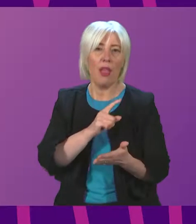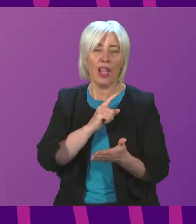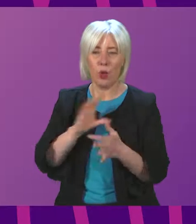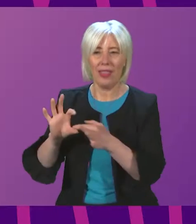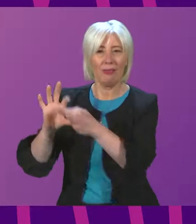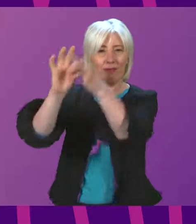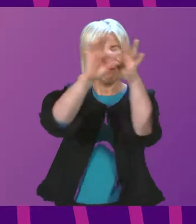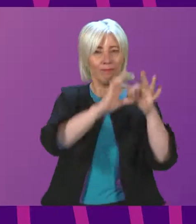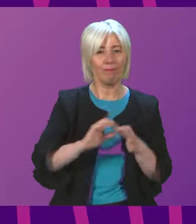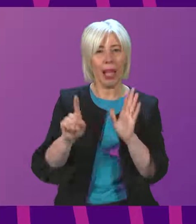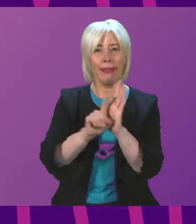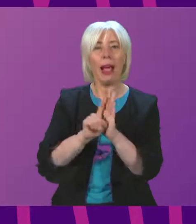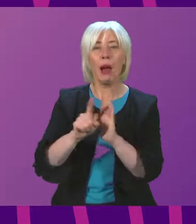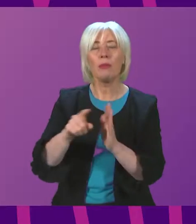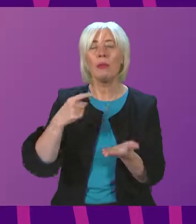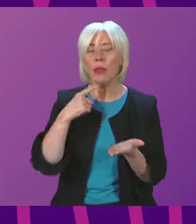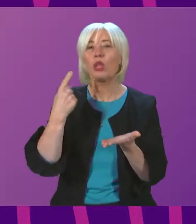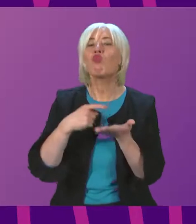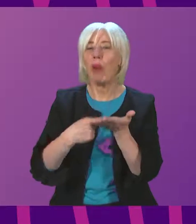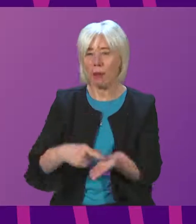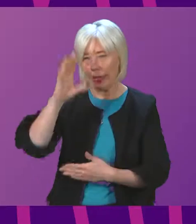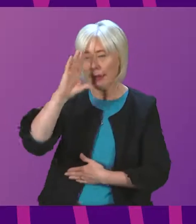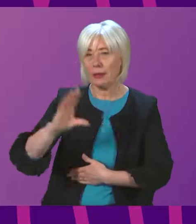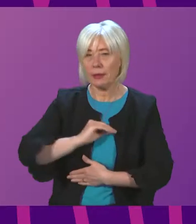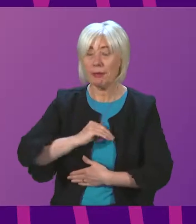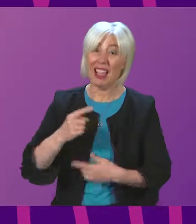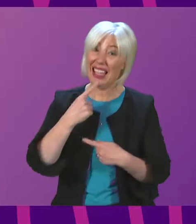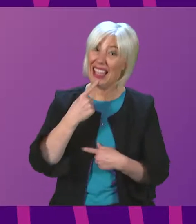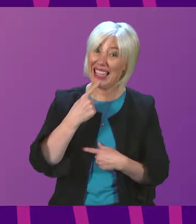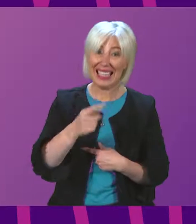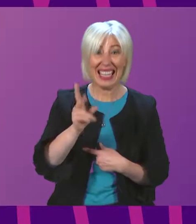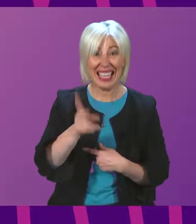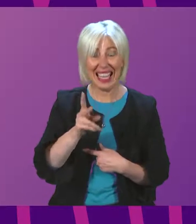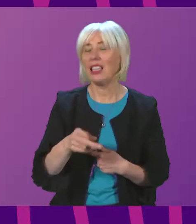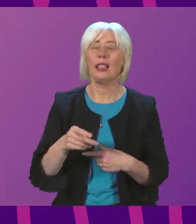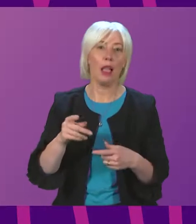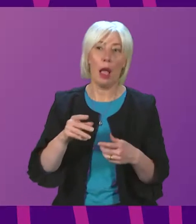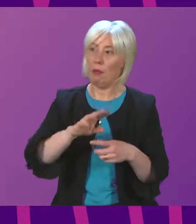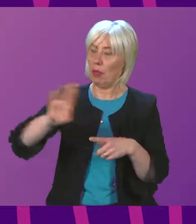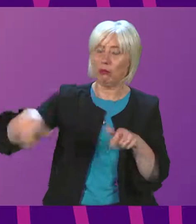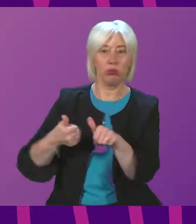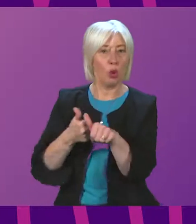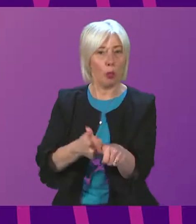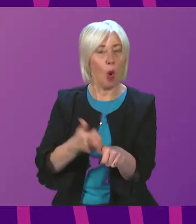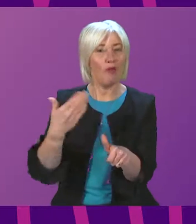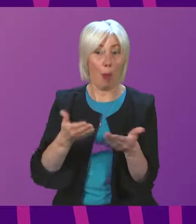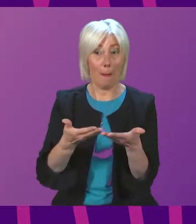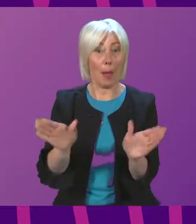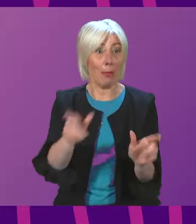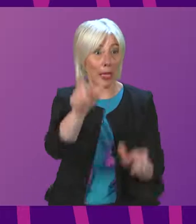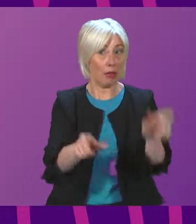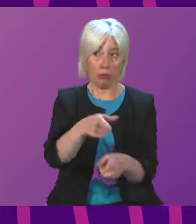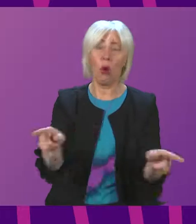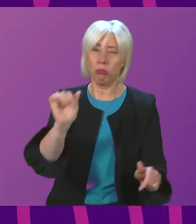alarms were recommended. And it had, as I said in my statement again, had huge backing from the public and